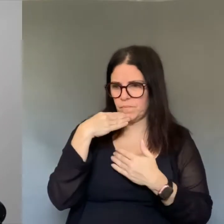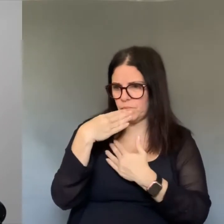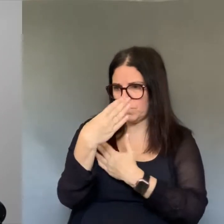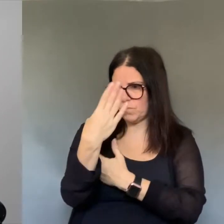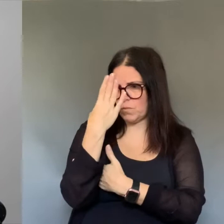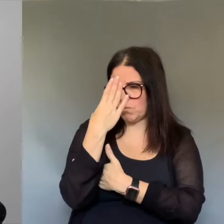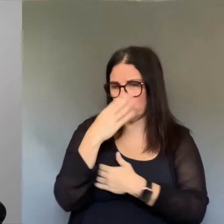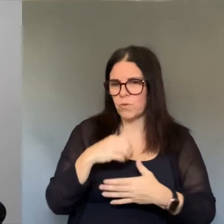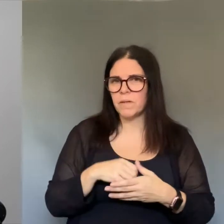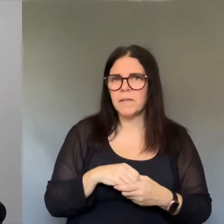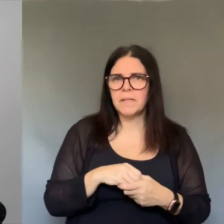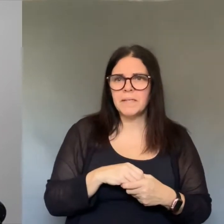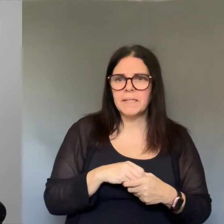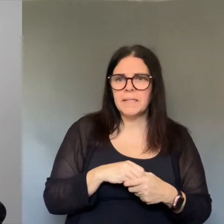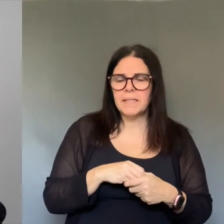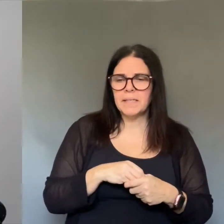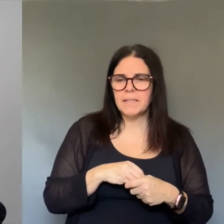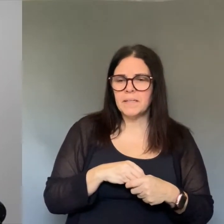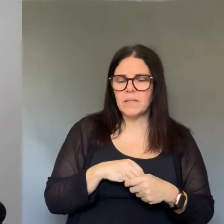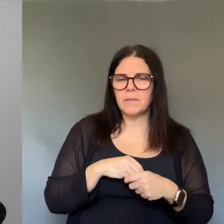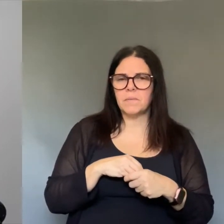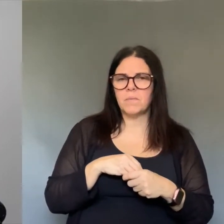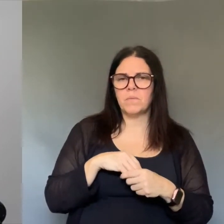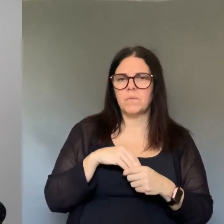Any questions from the Windsor Star?